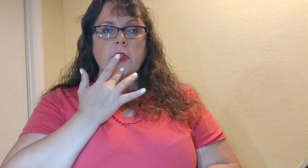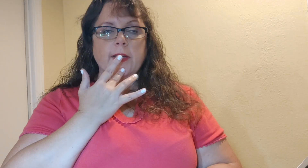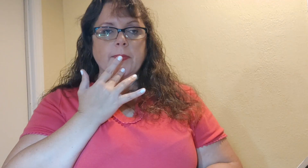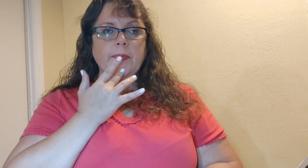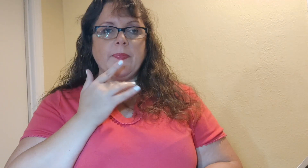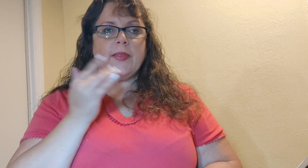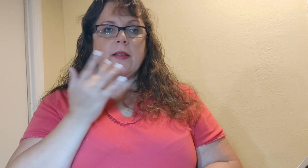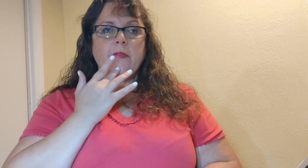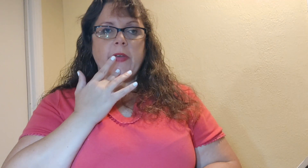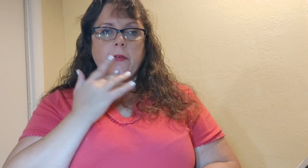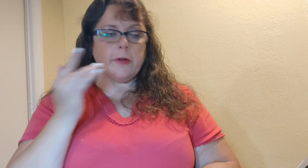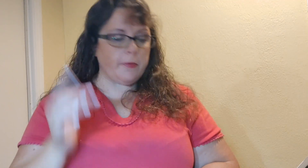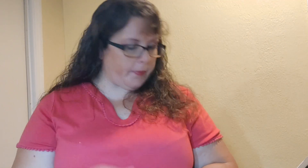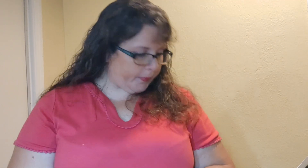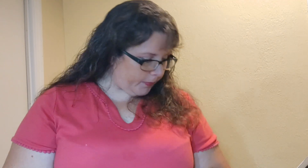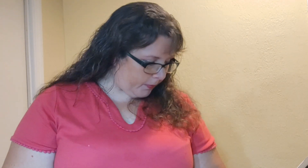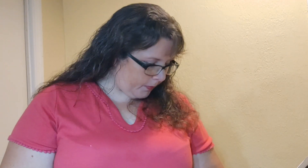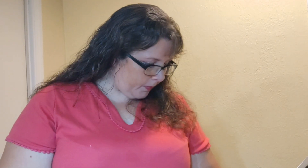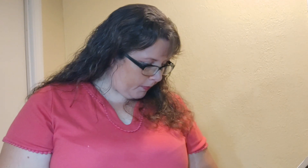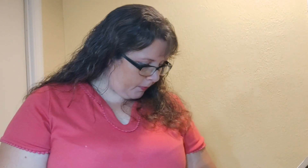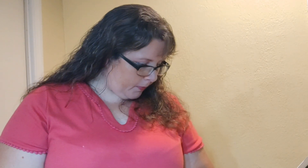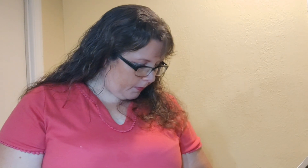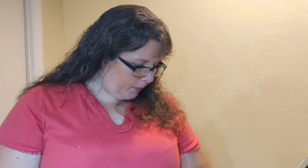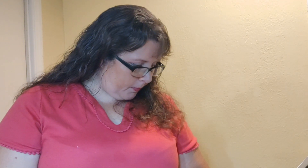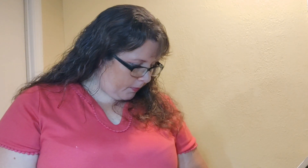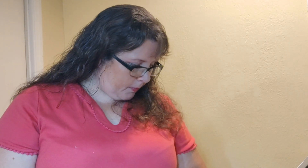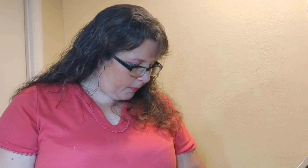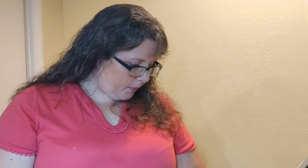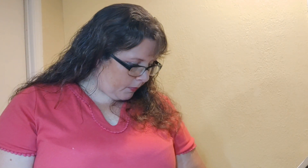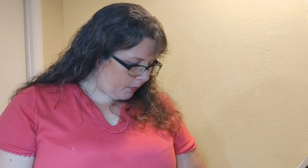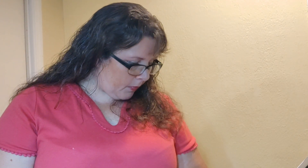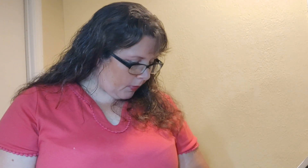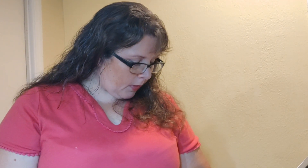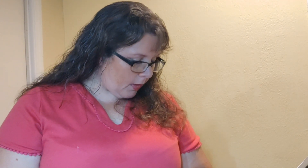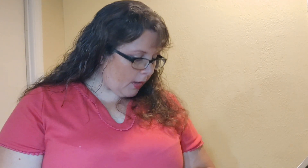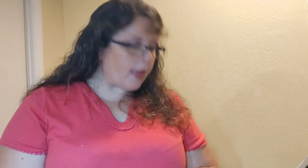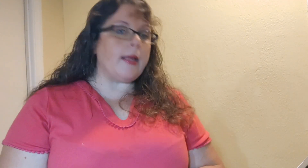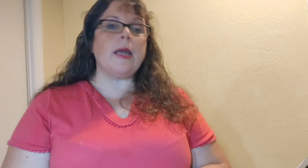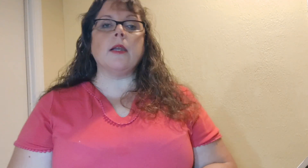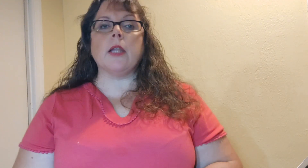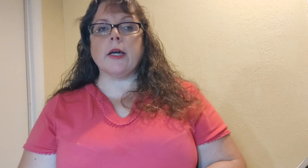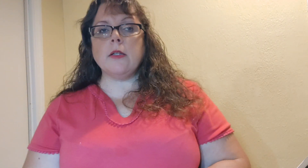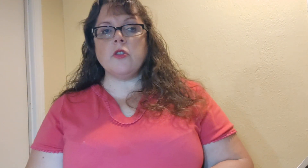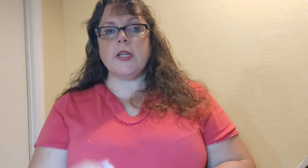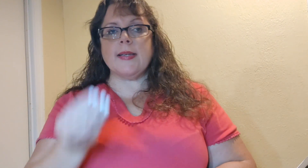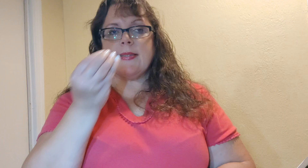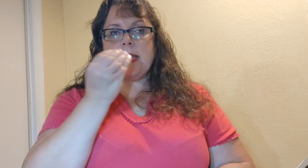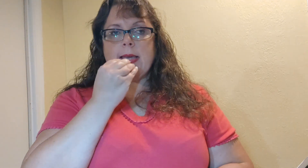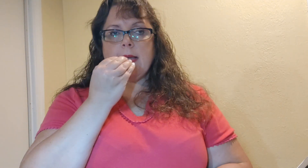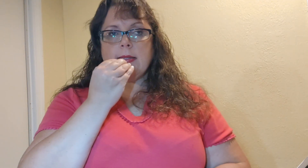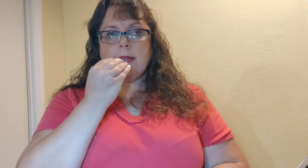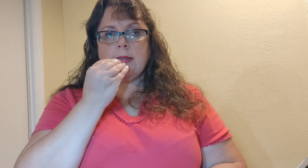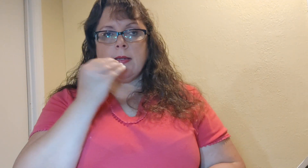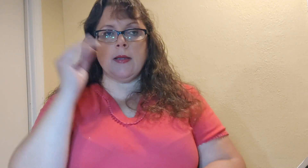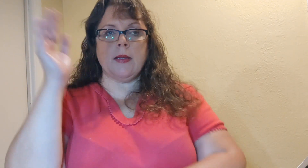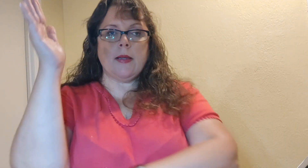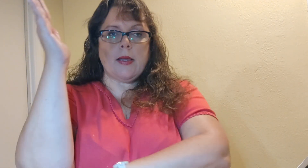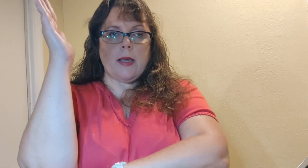your chin, favor. And lunch is eat,